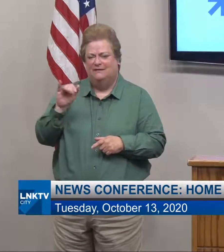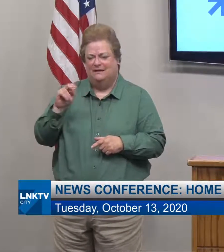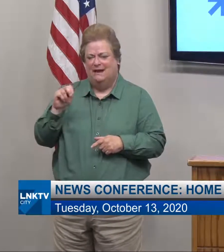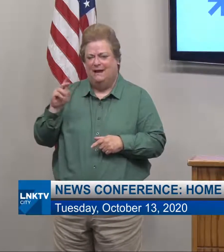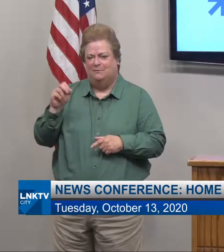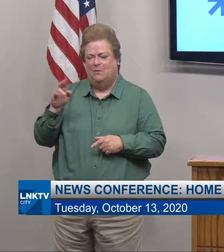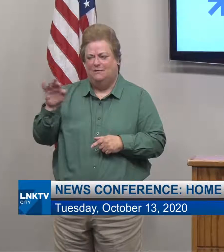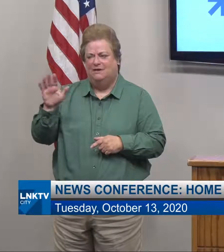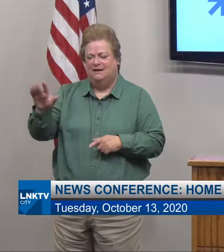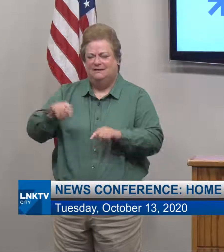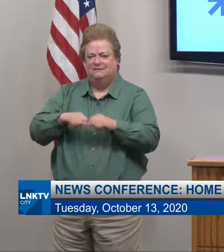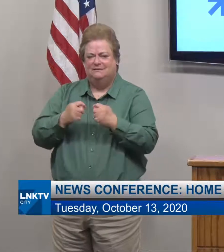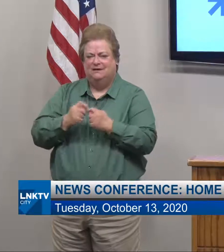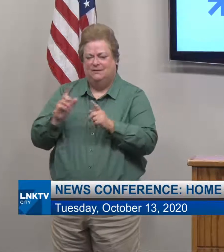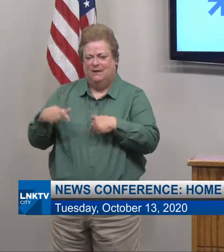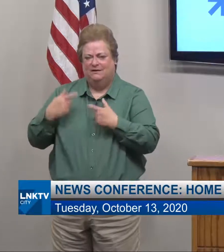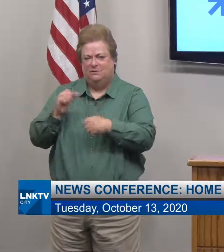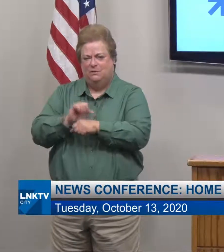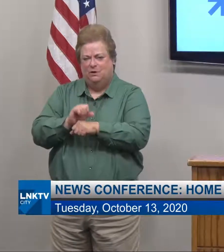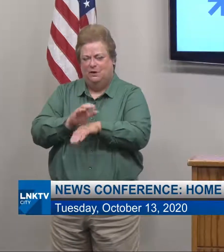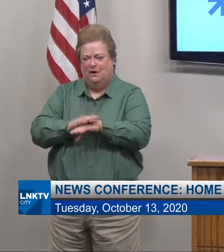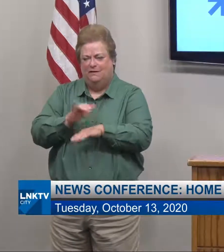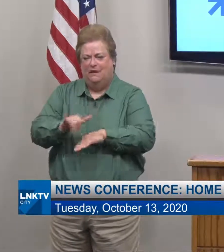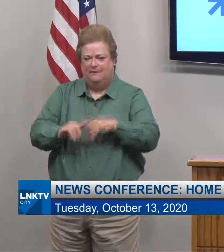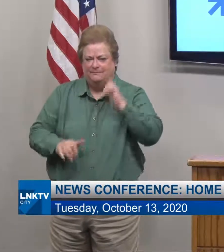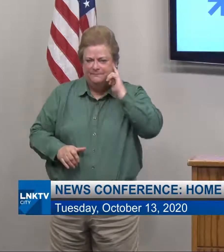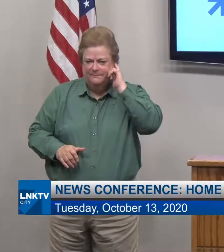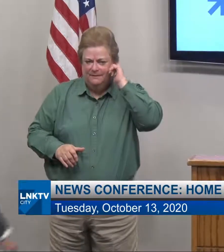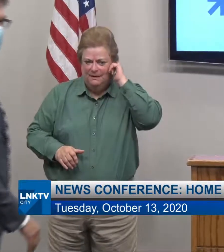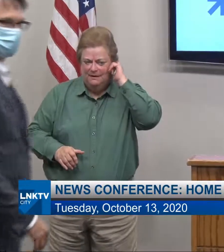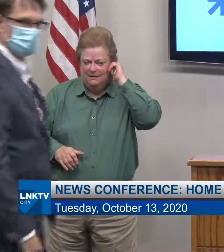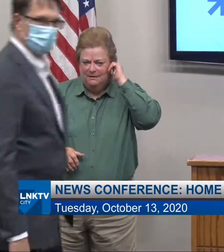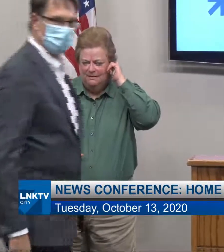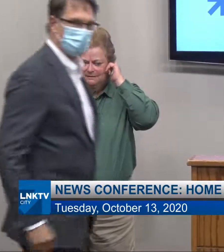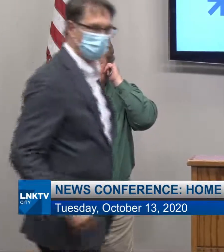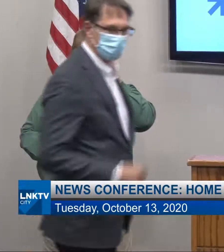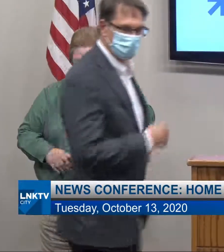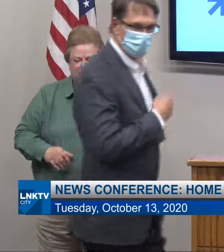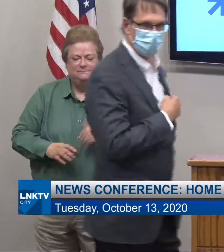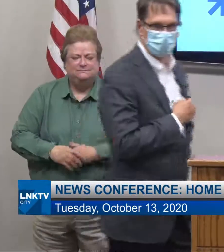team has been working on this closely, but central Lincoln core of the city.